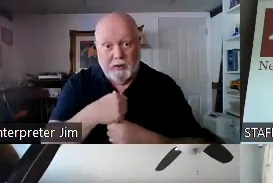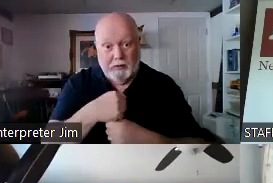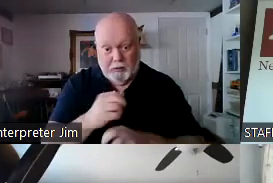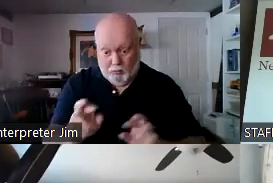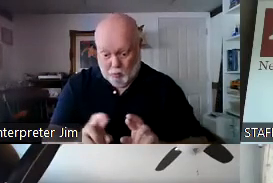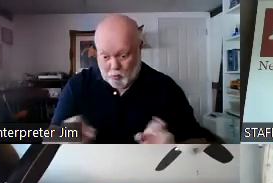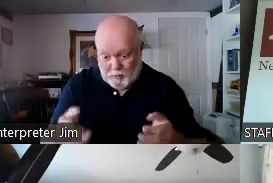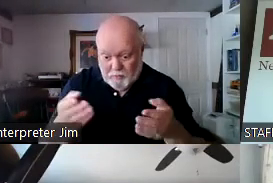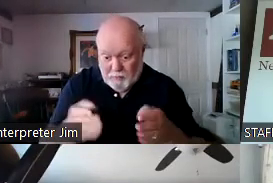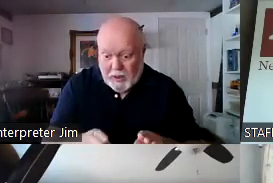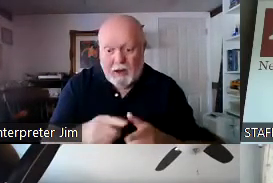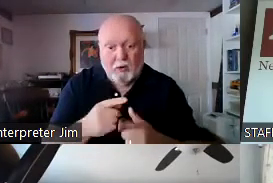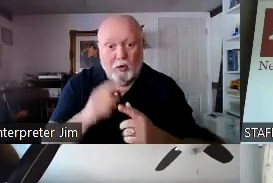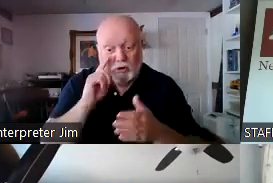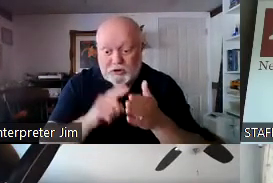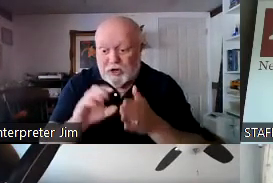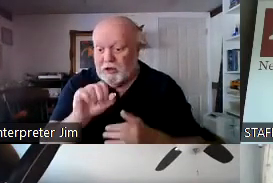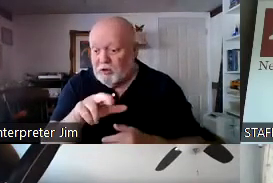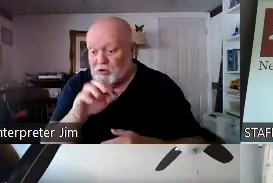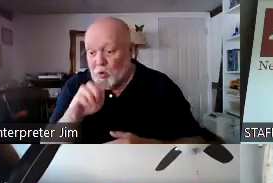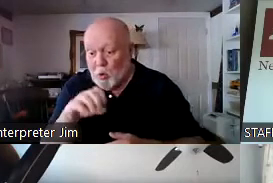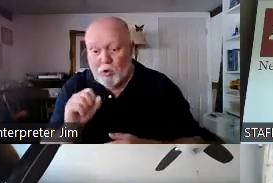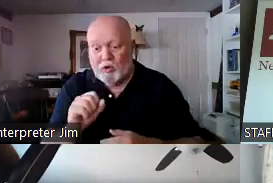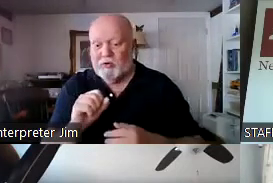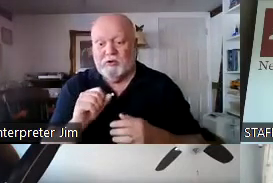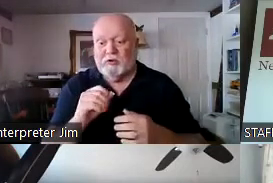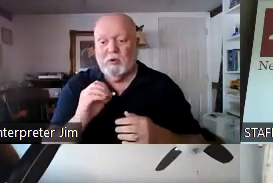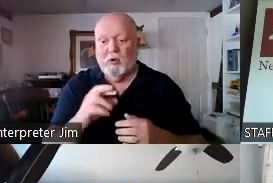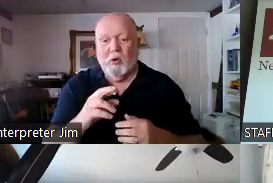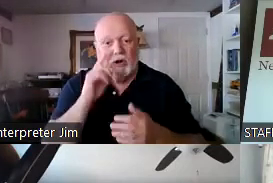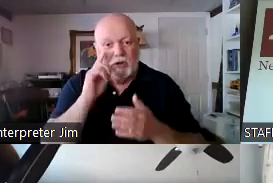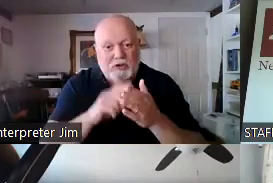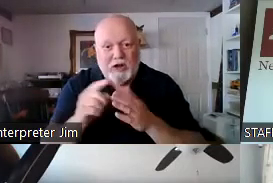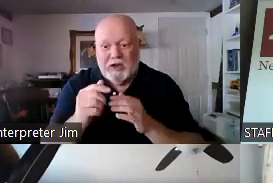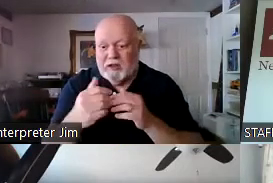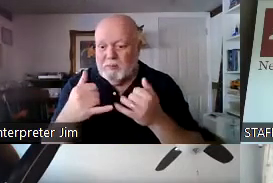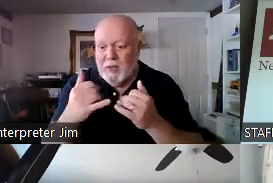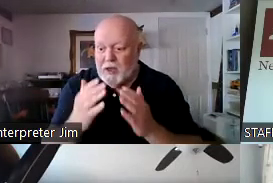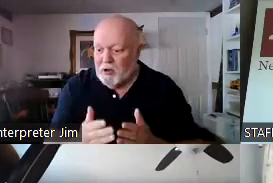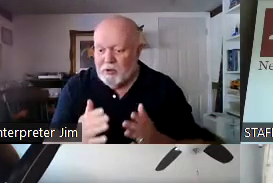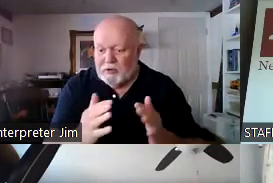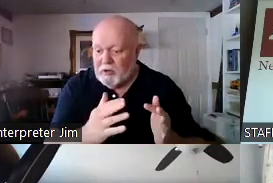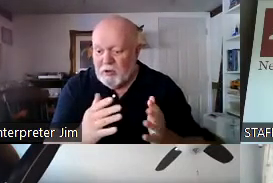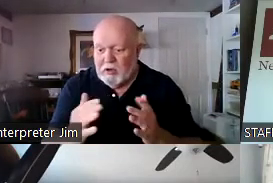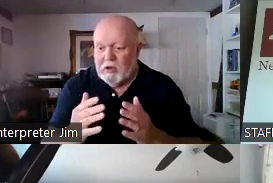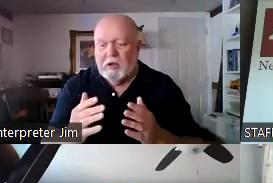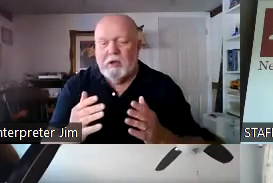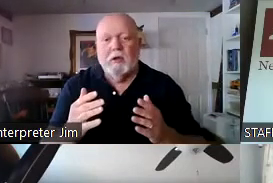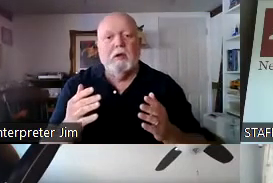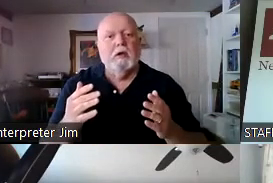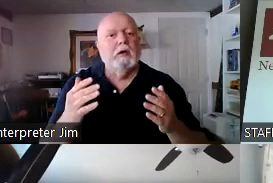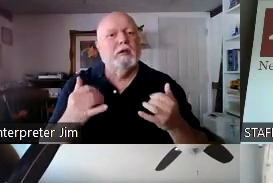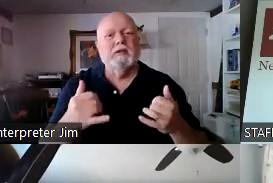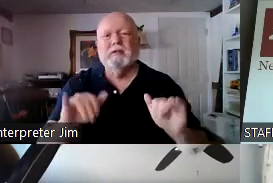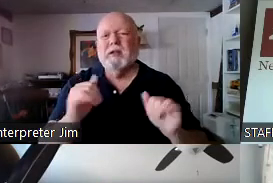looking at score, all the stuff that goes along with daily fantasy, if that wasn't going on, I still would have a hard time talking about